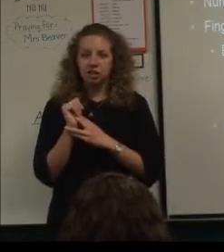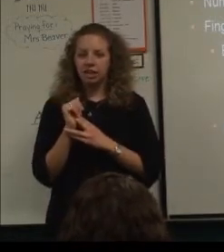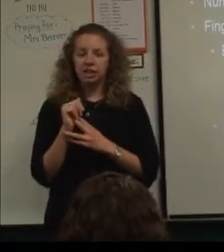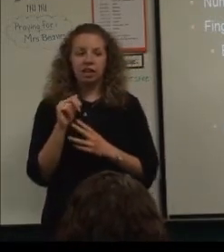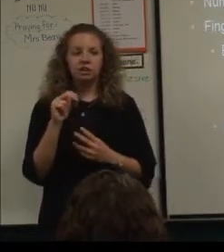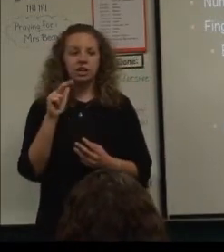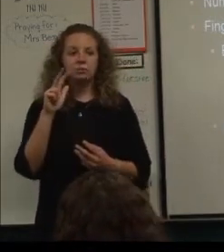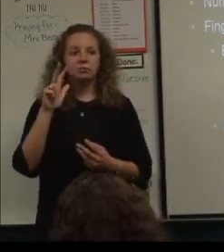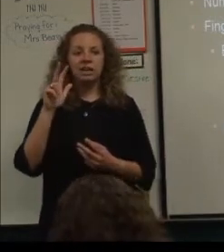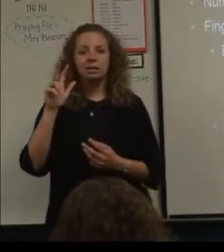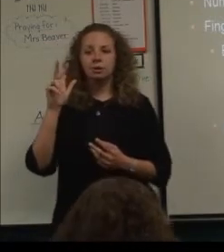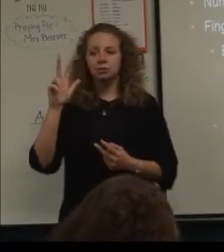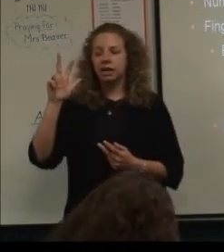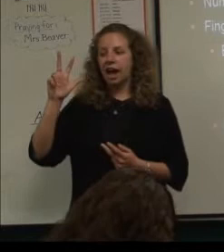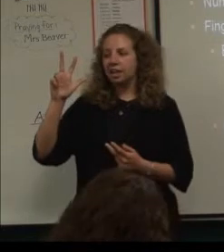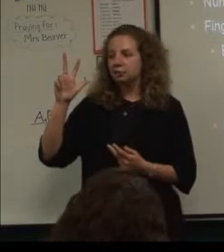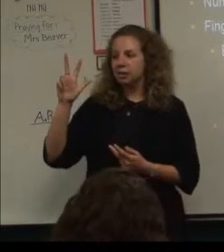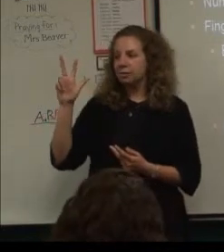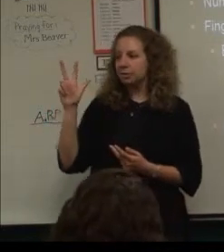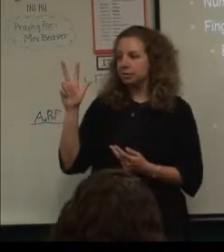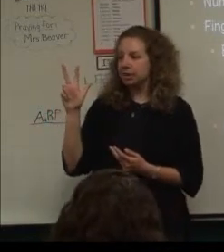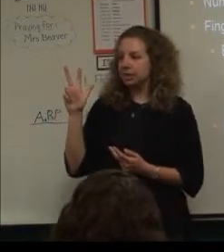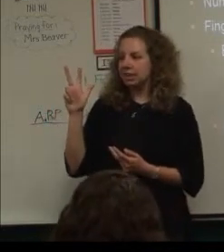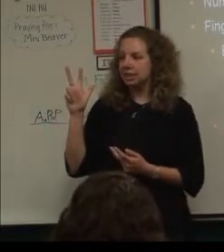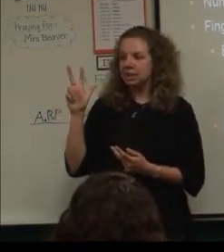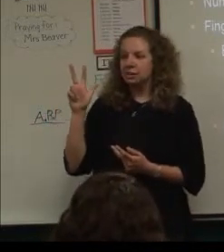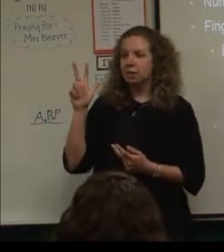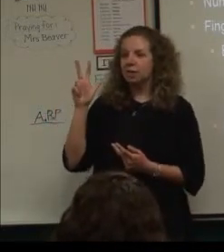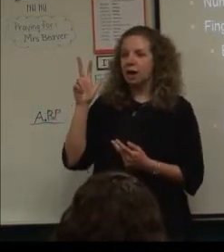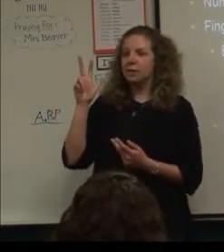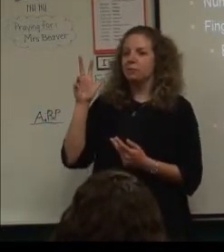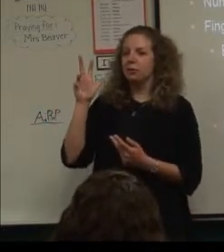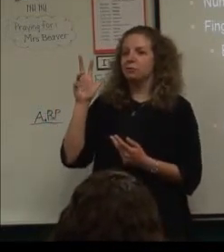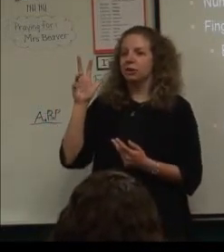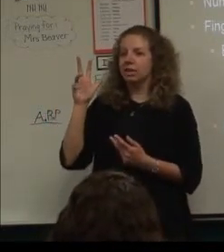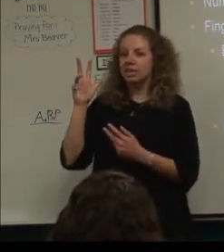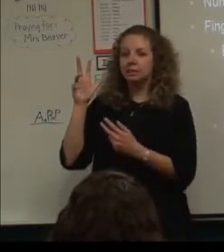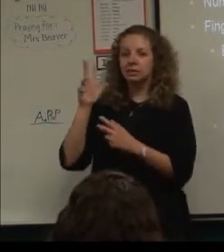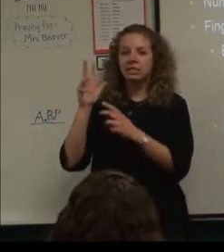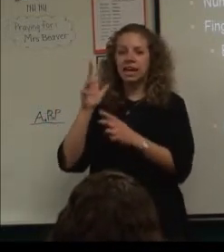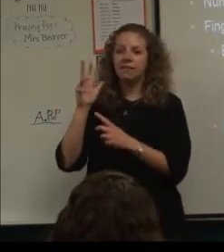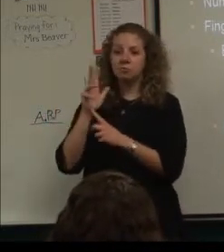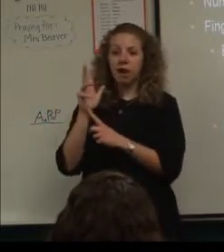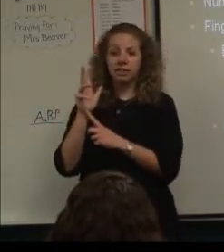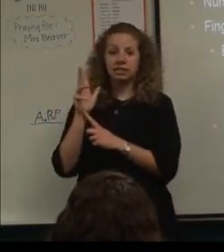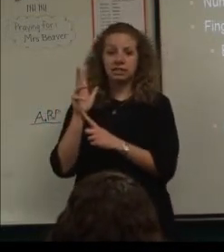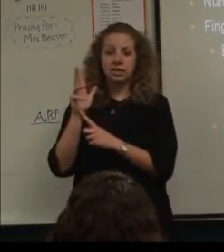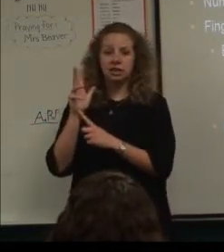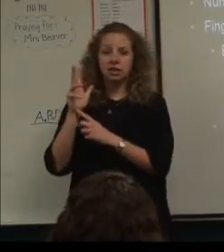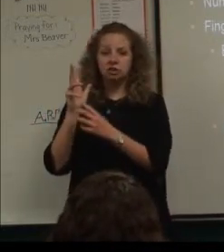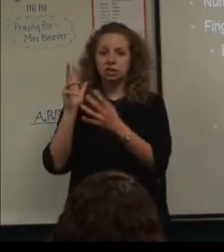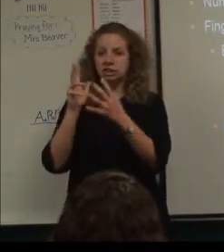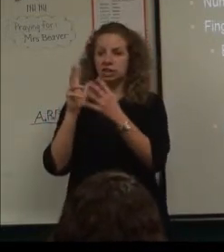Like a lot of you guys, when you make a number 3, I can do my number 3 like this, but a lot of people are more like this because they haven't practiced it. Just